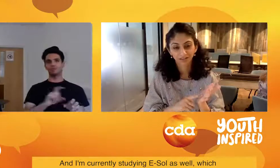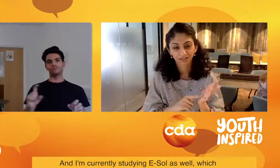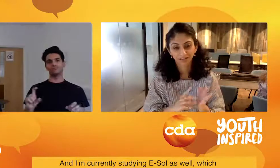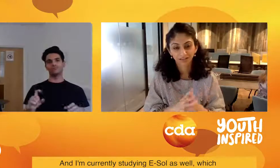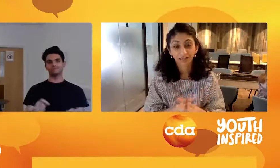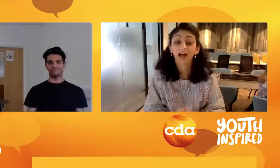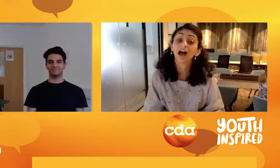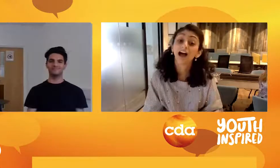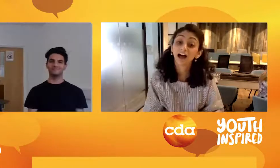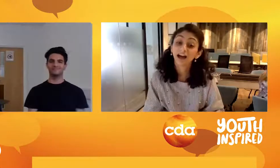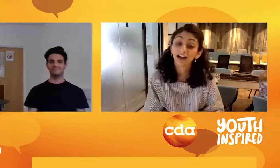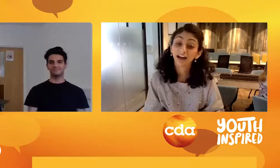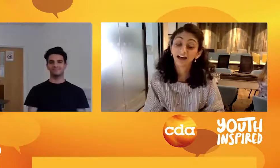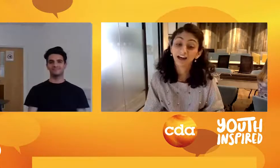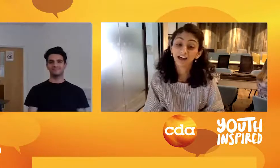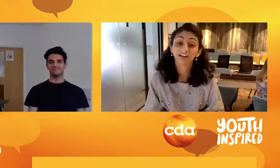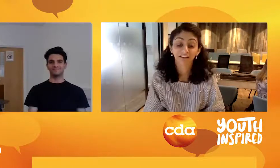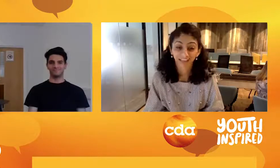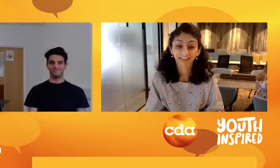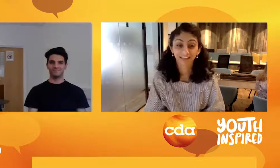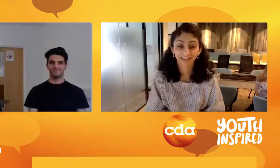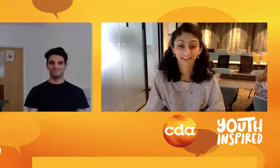which is a course.